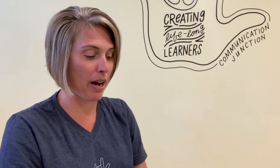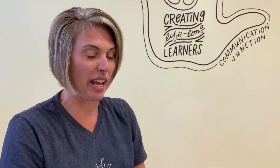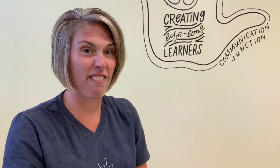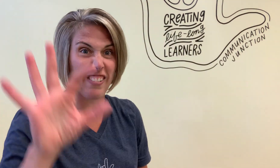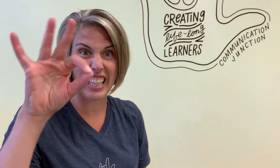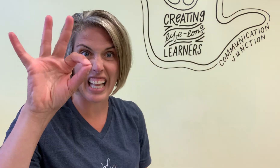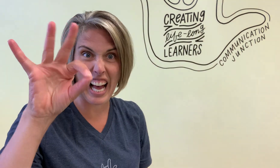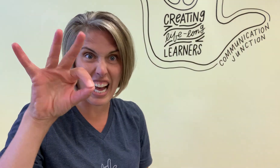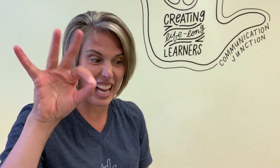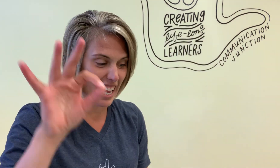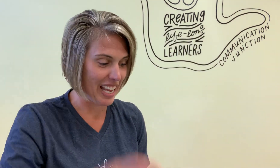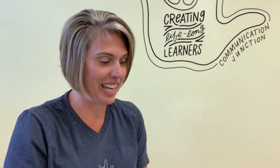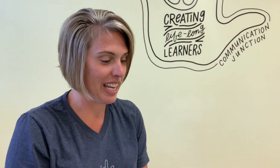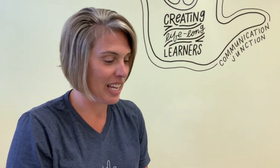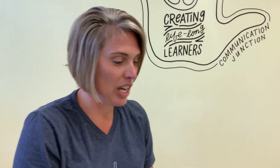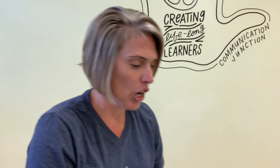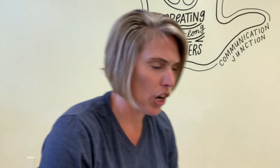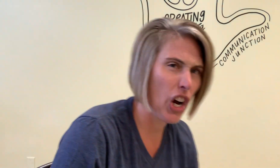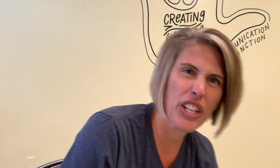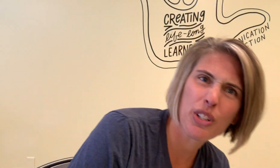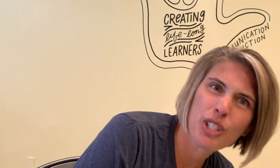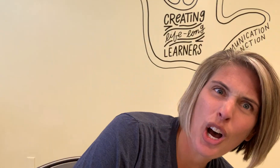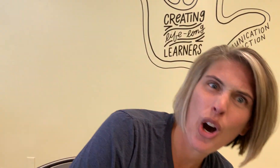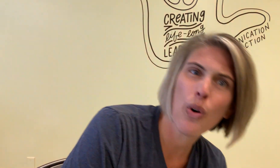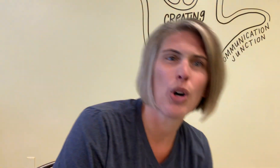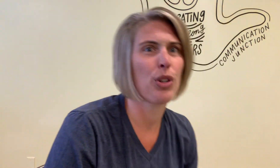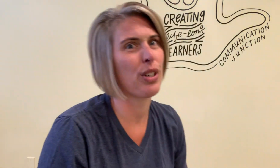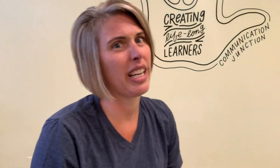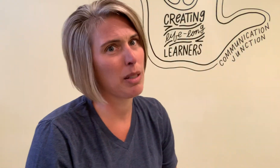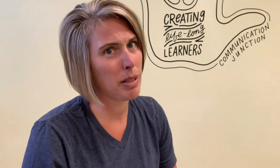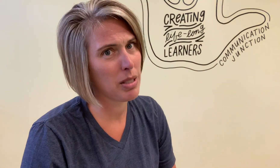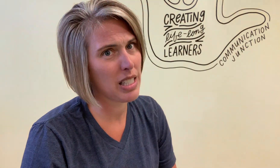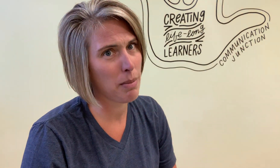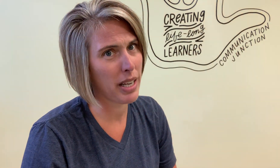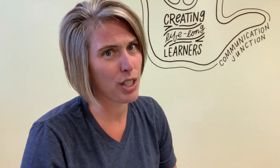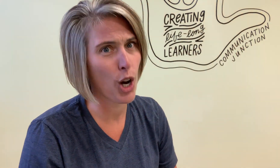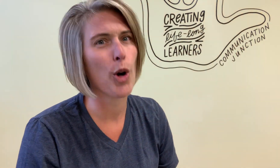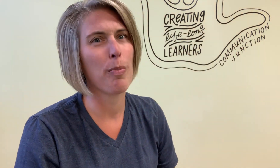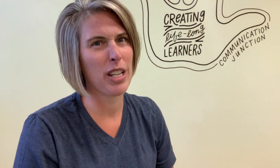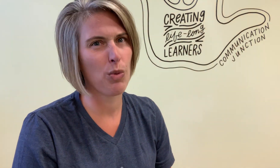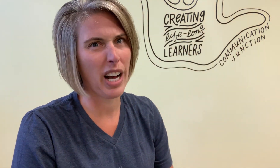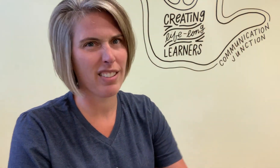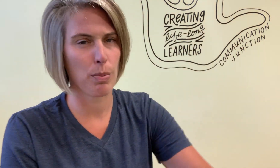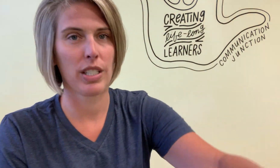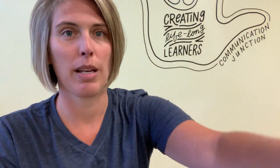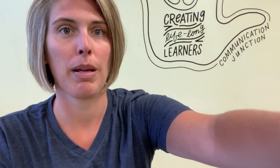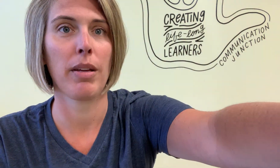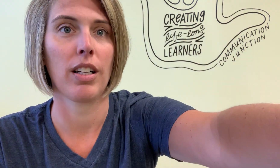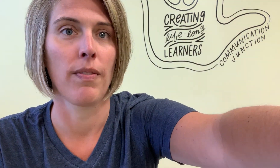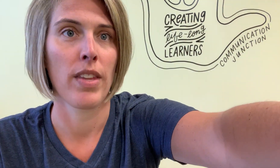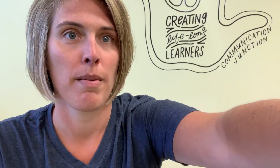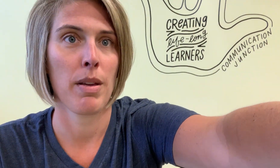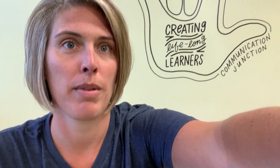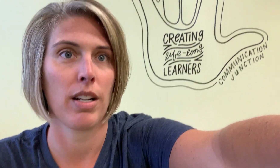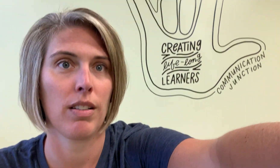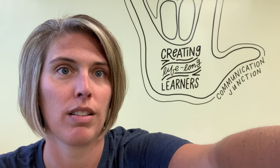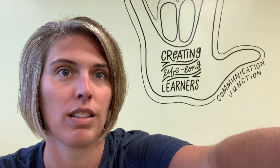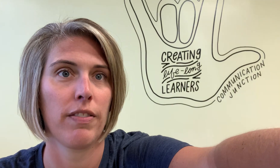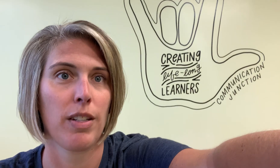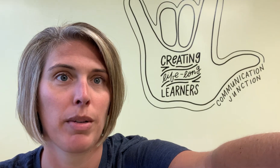a fly on your toe. Oh, you're not gonna be able to see my toe, but you will have to pretend. Maybe I'll lift up my